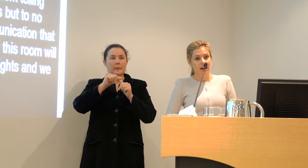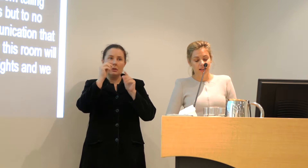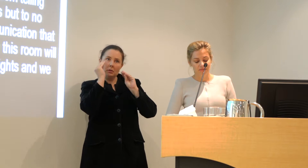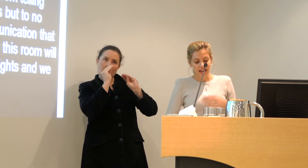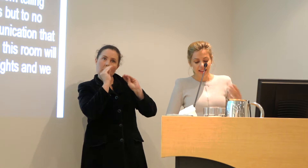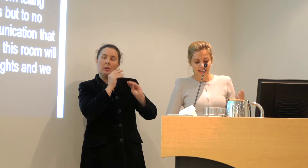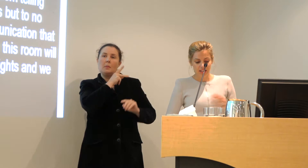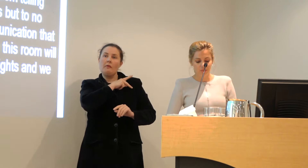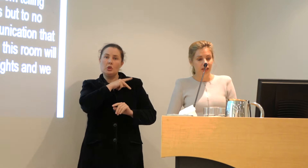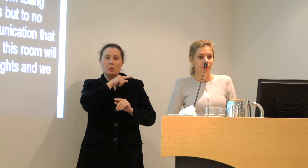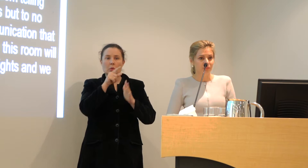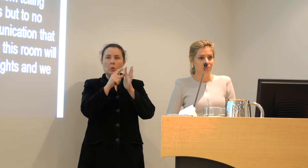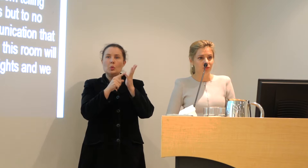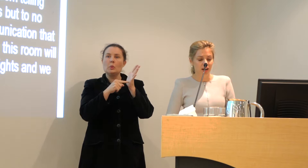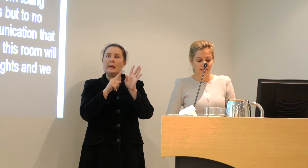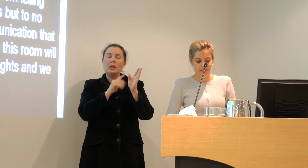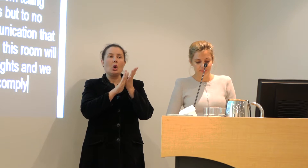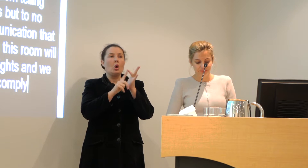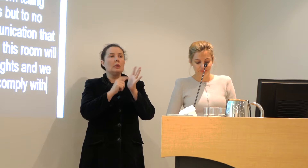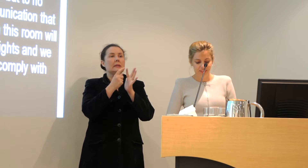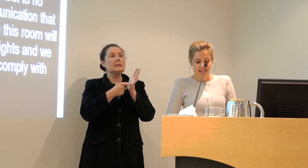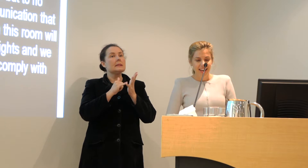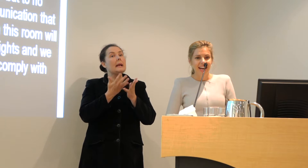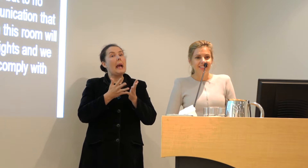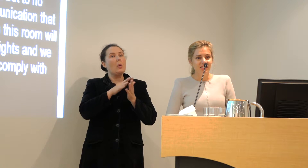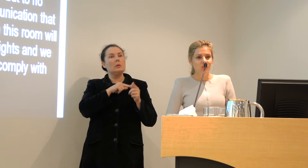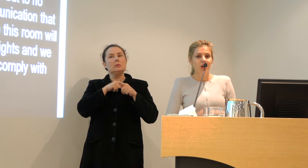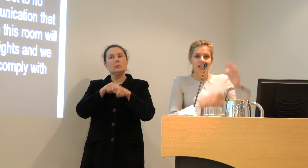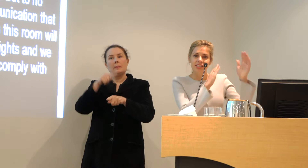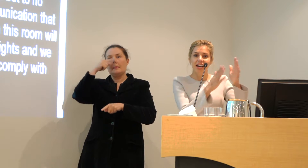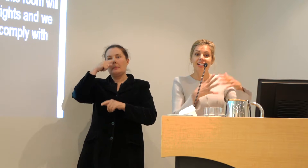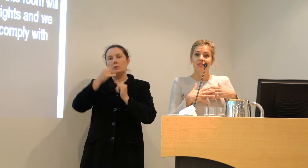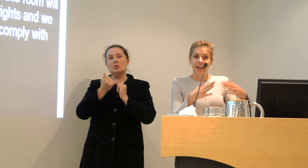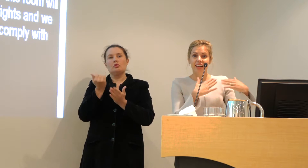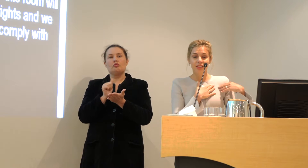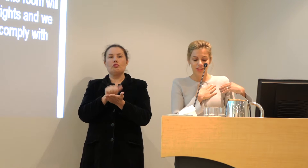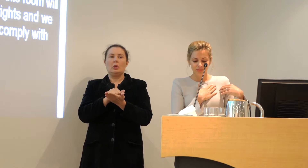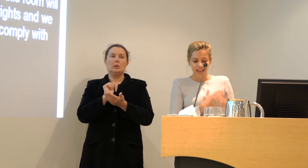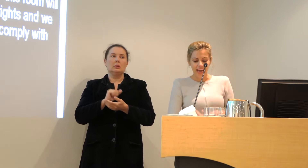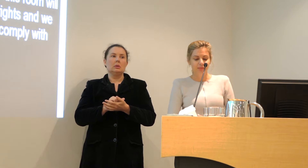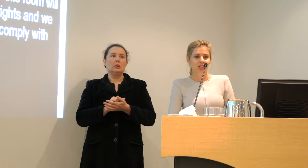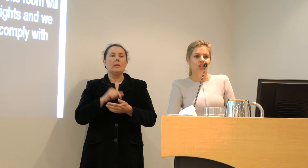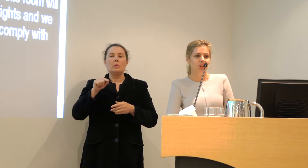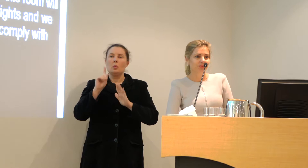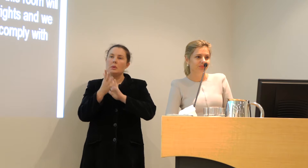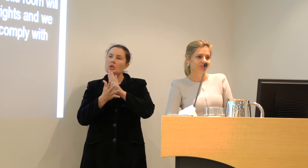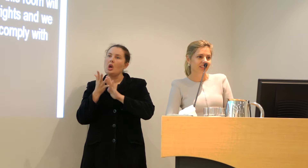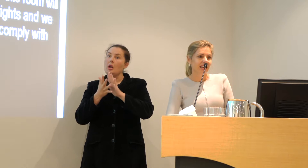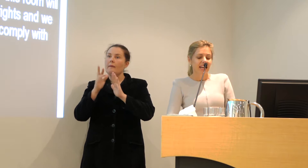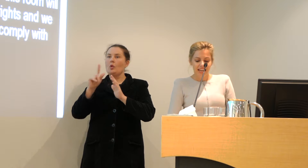to comply with people's rights. And this is what Signs for Health aims to